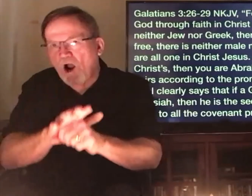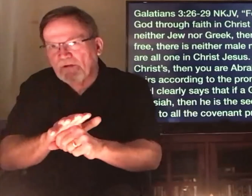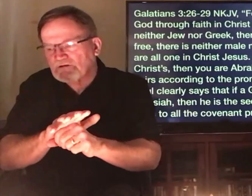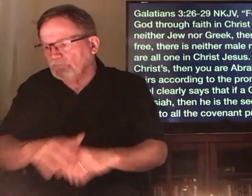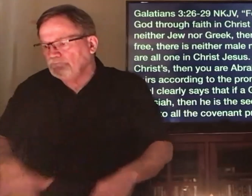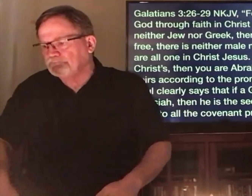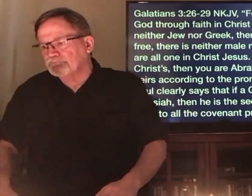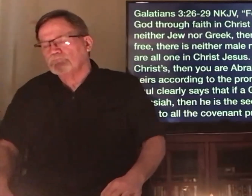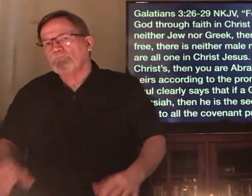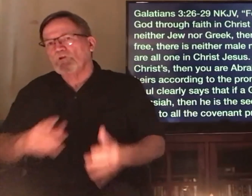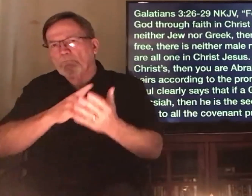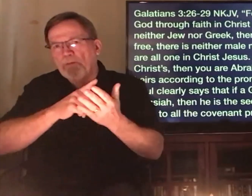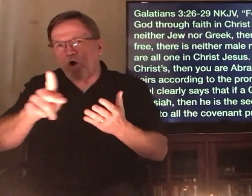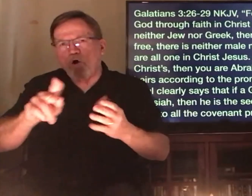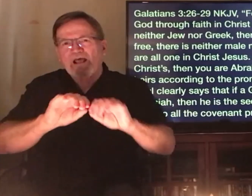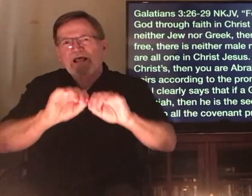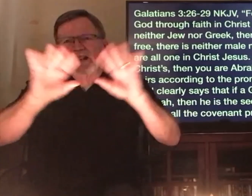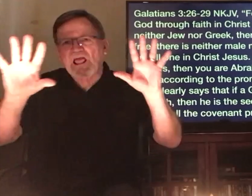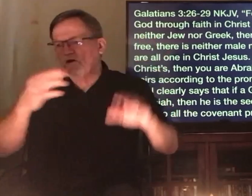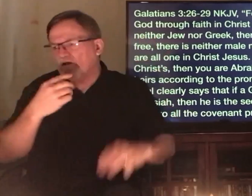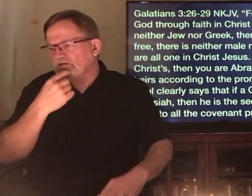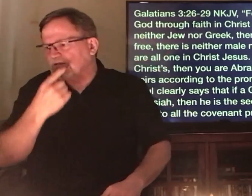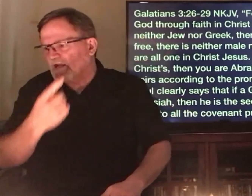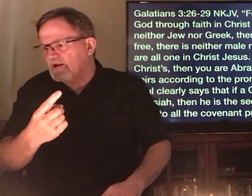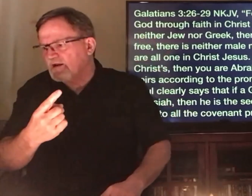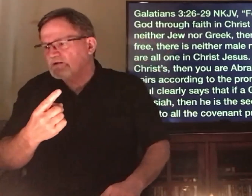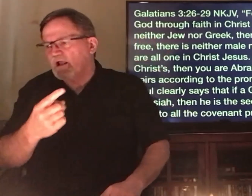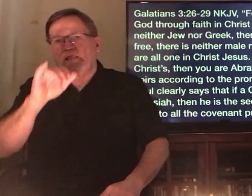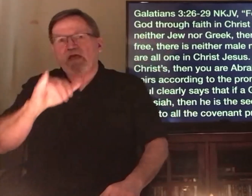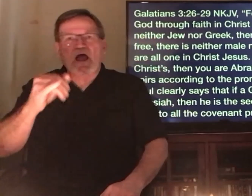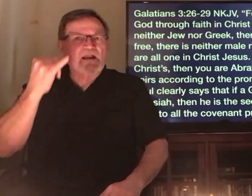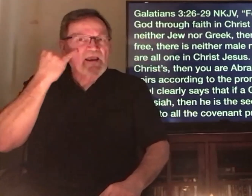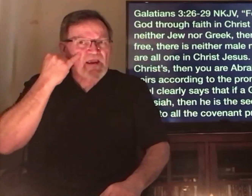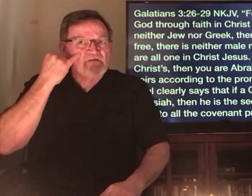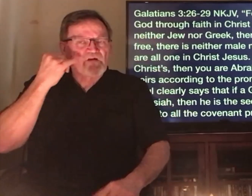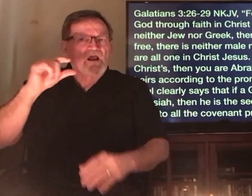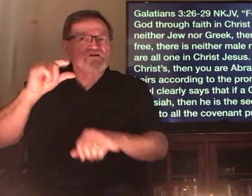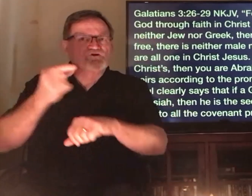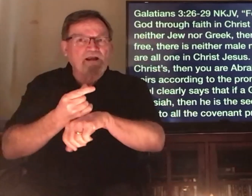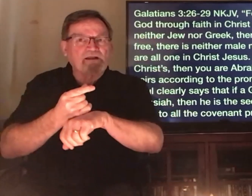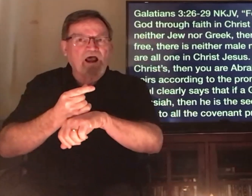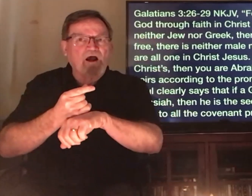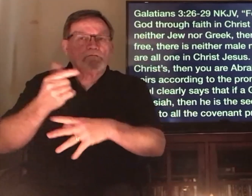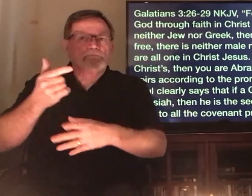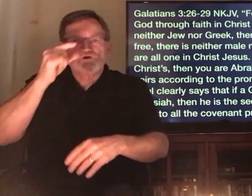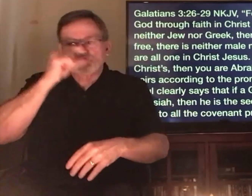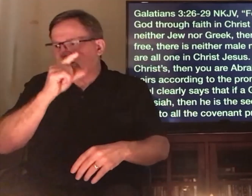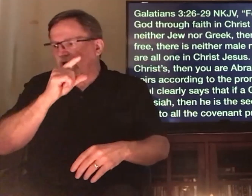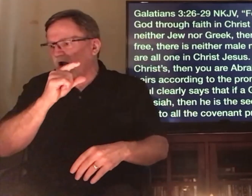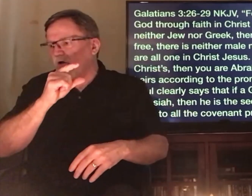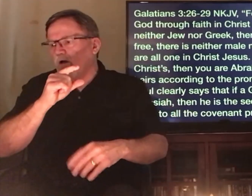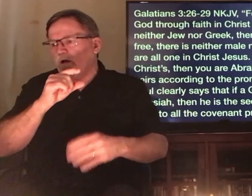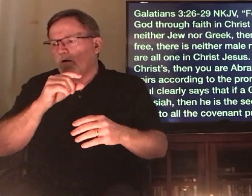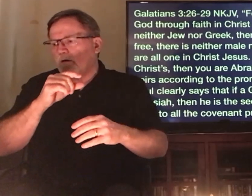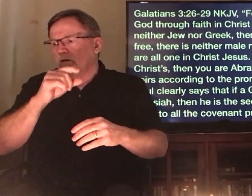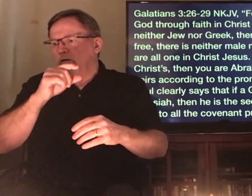So, mean God never forsake to do unbelieving. No, you